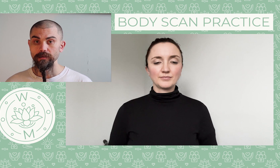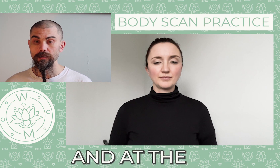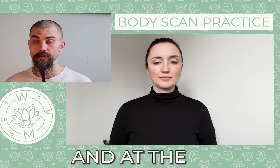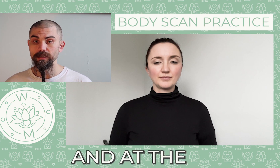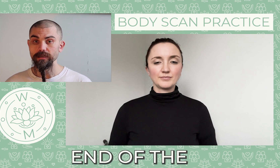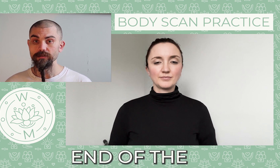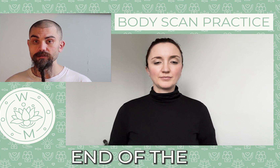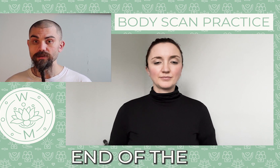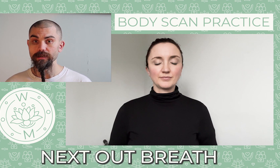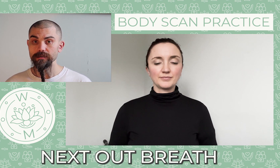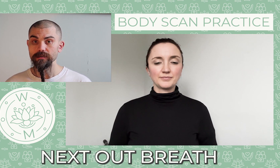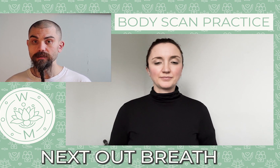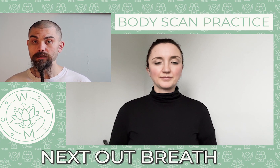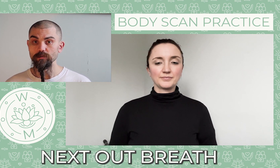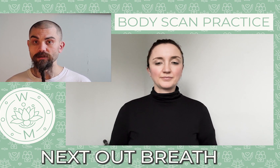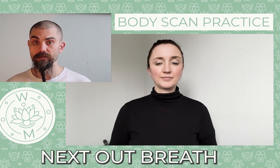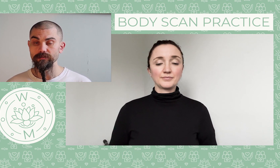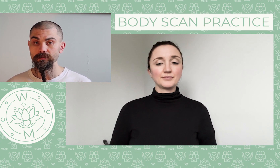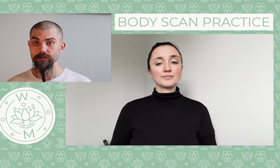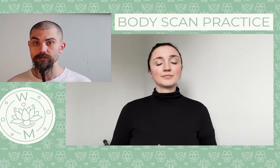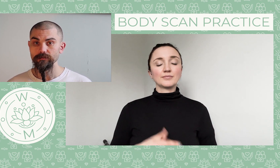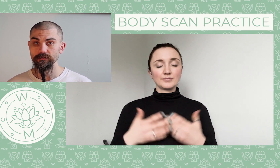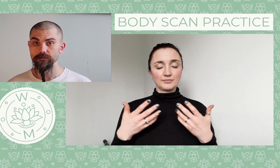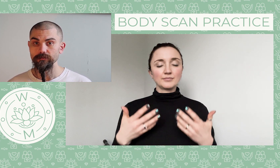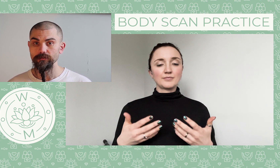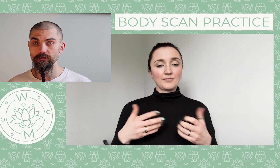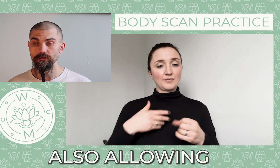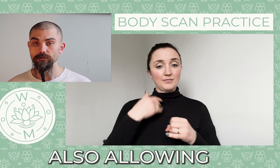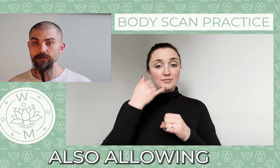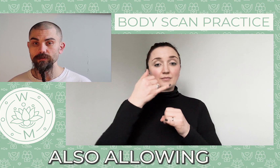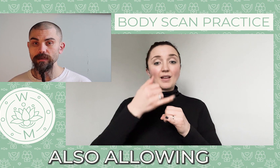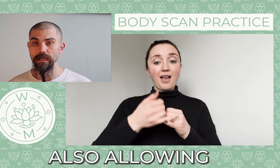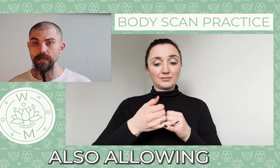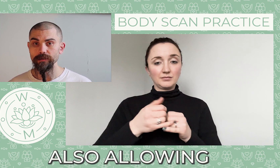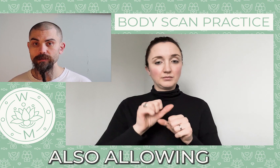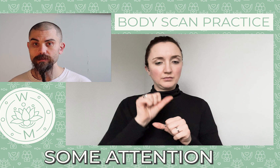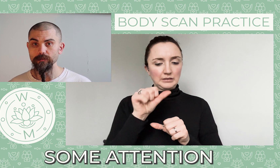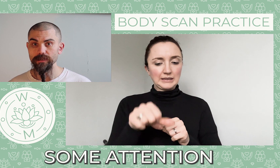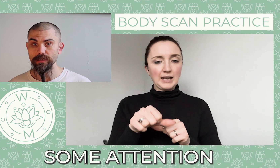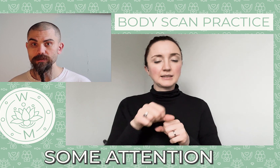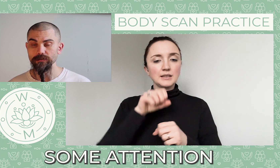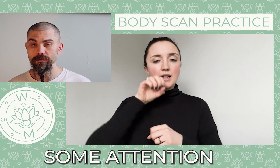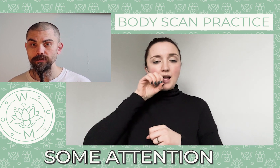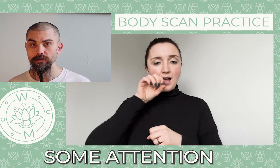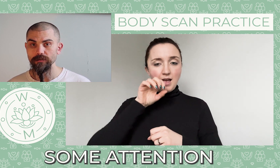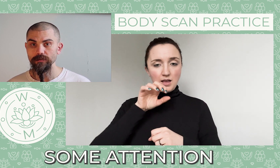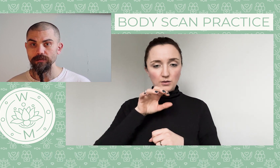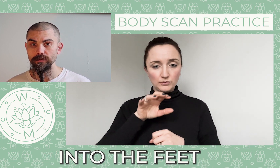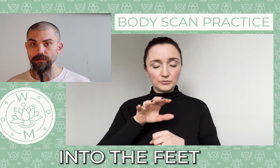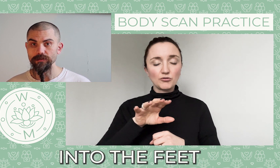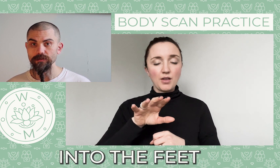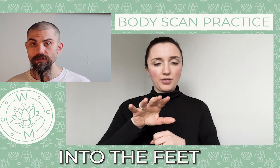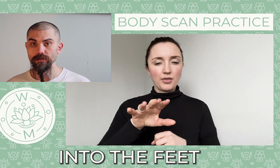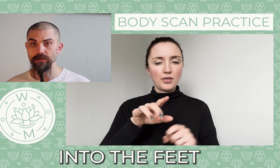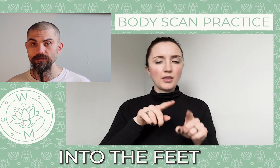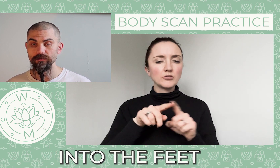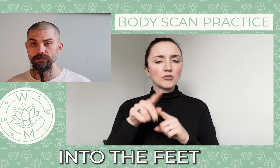And at the end of the next out-breath, also allowing some attention into the